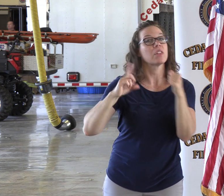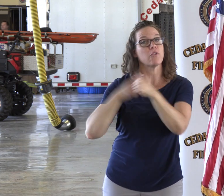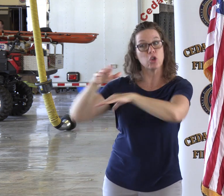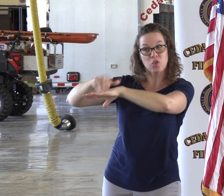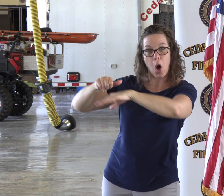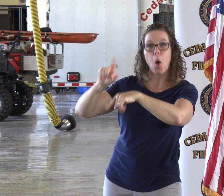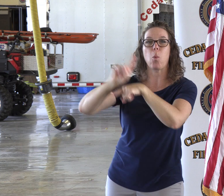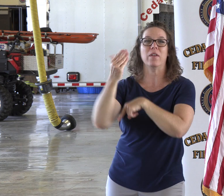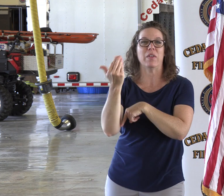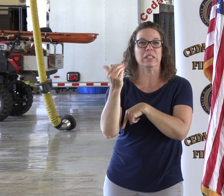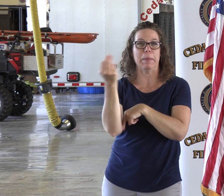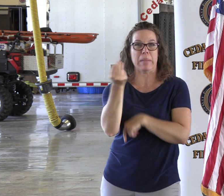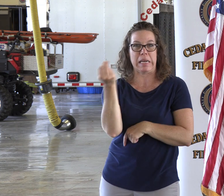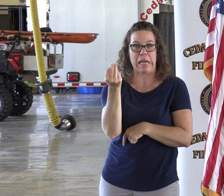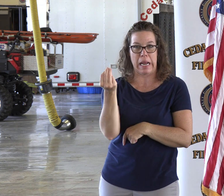1:15 p.m. Monday.